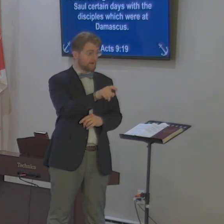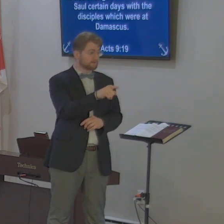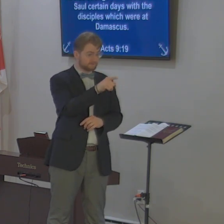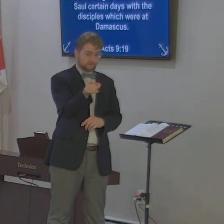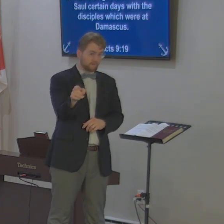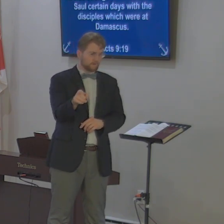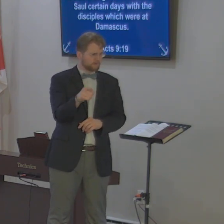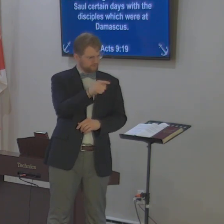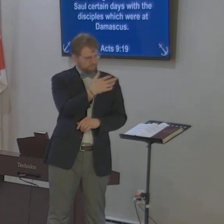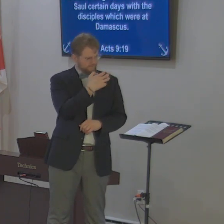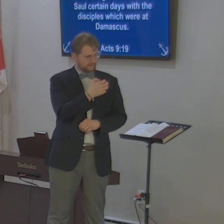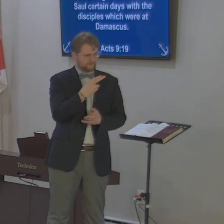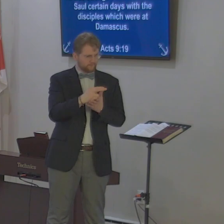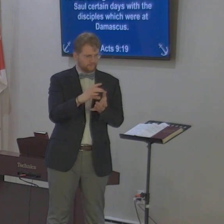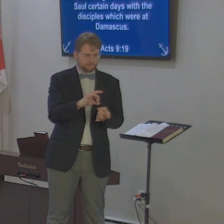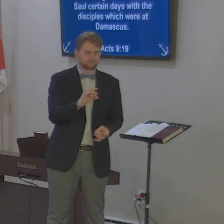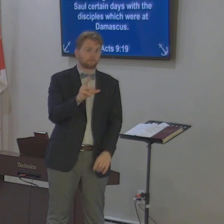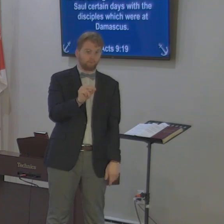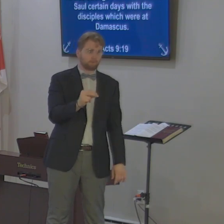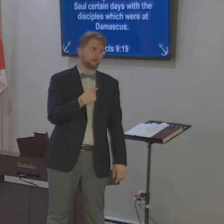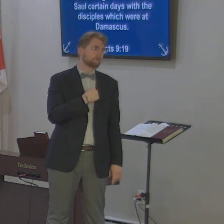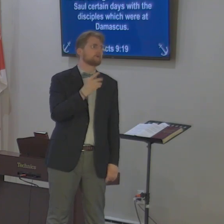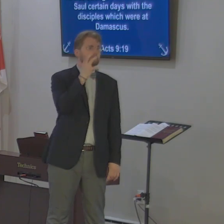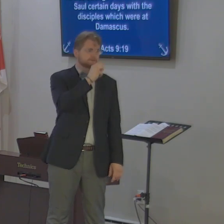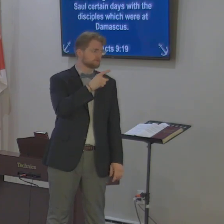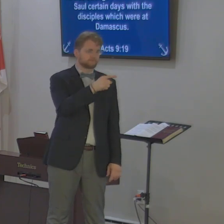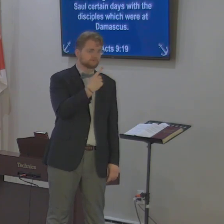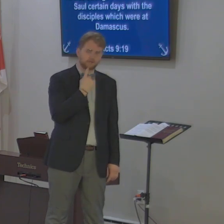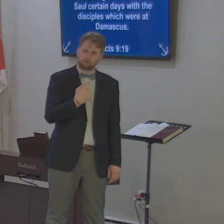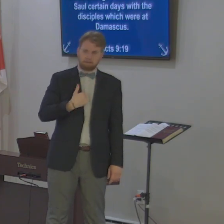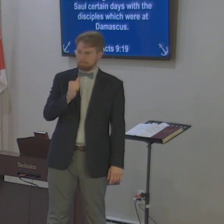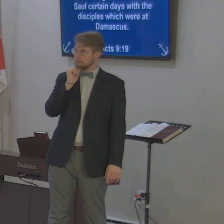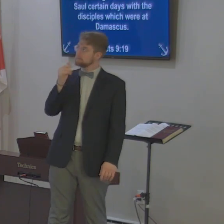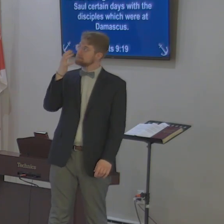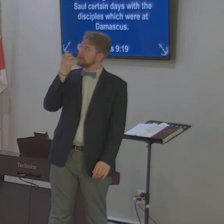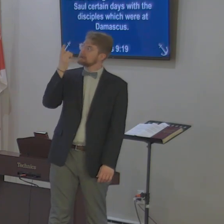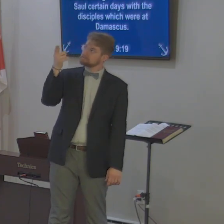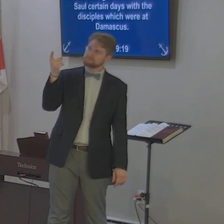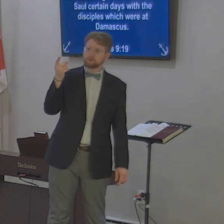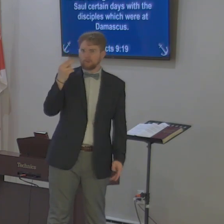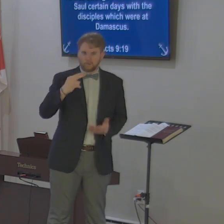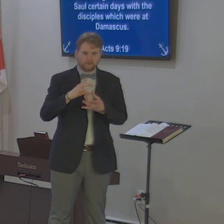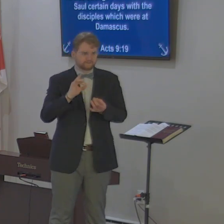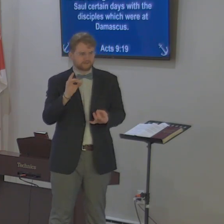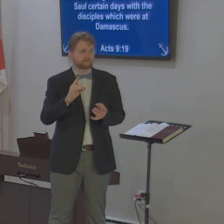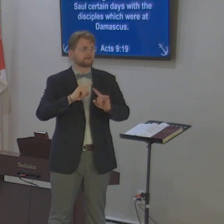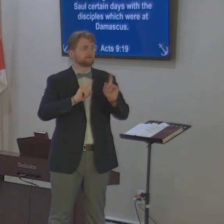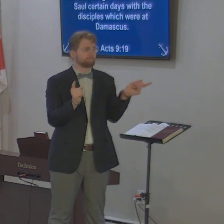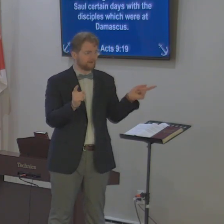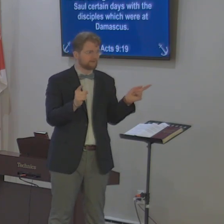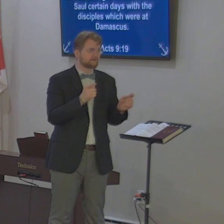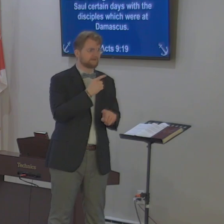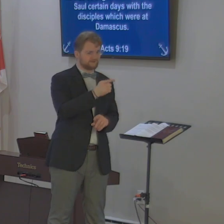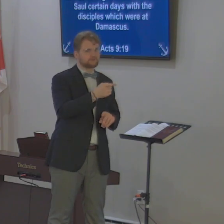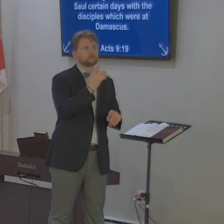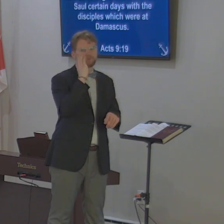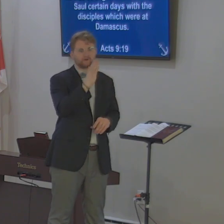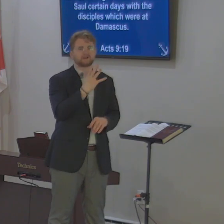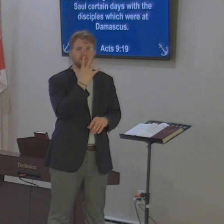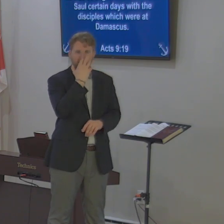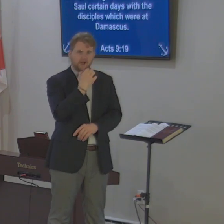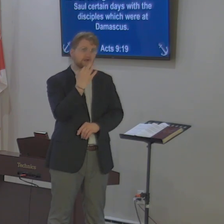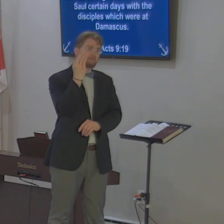Ghost. I would presume that you would say you're not mad at the Holy Ghost. But what you are mad at is what comes out of the preacher's mouth or the pastor's